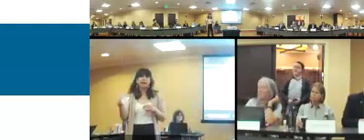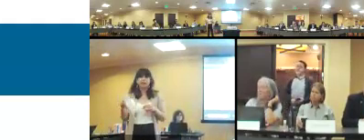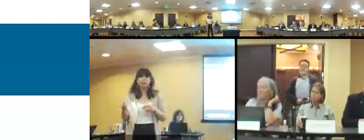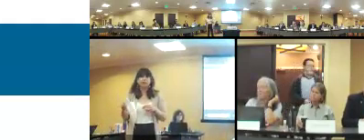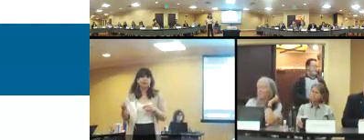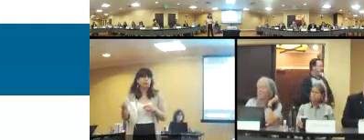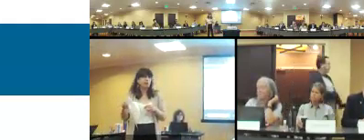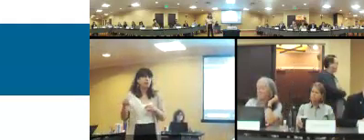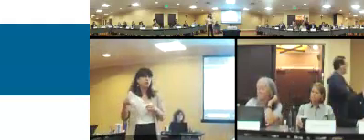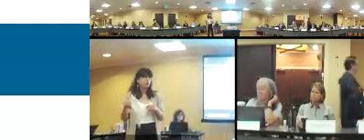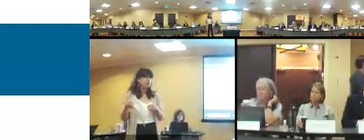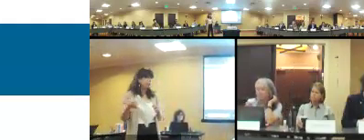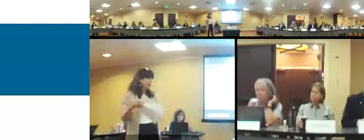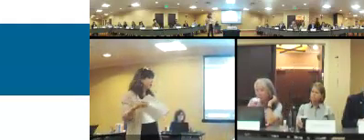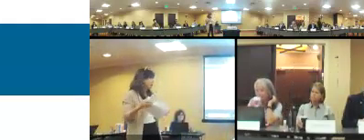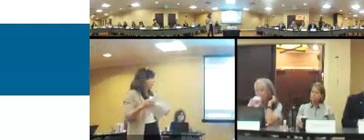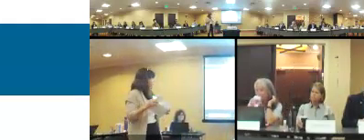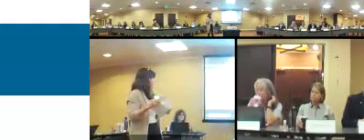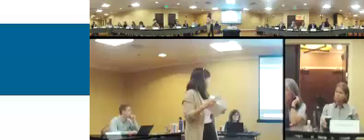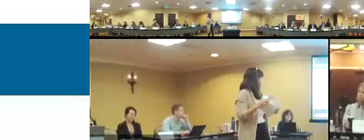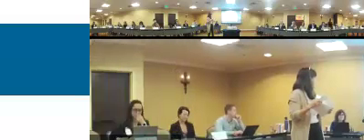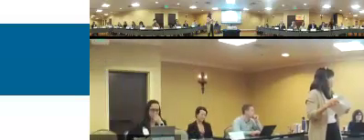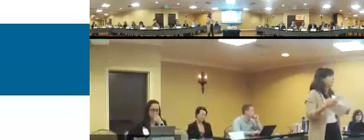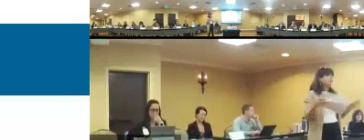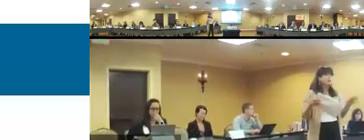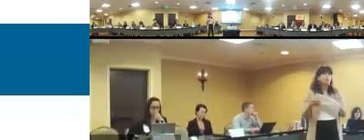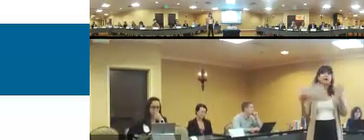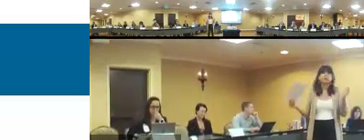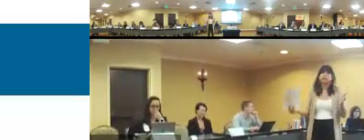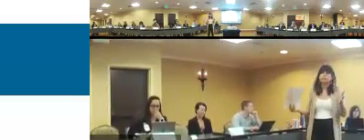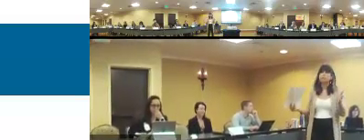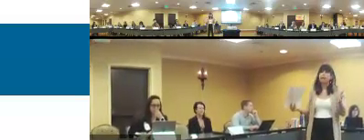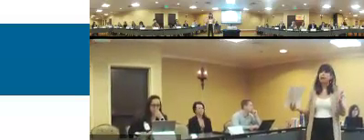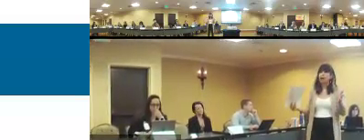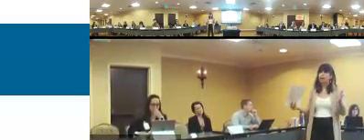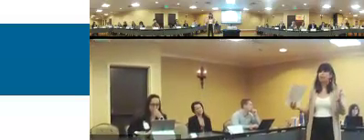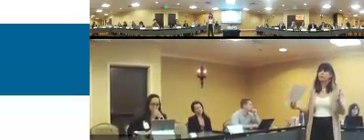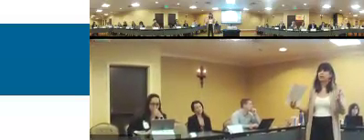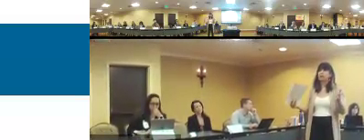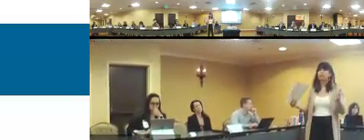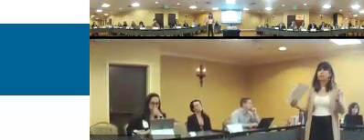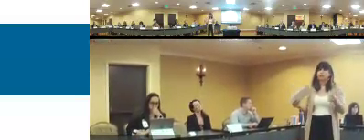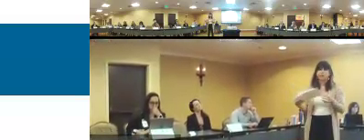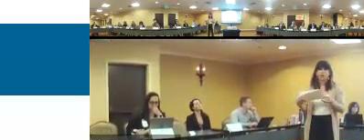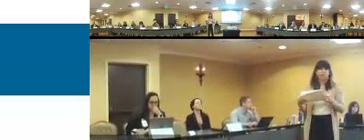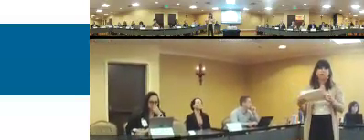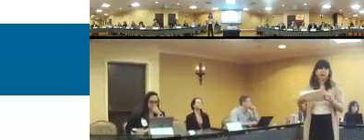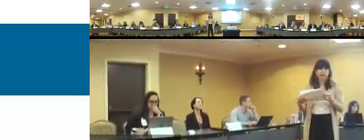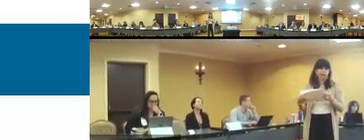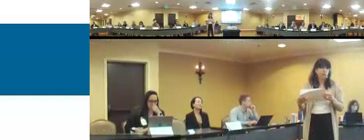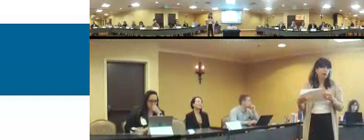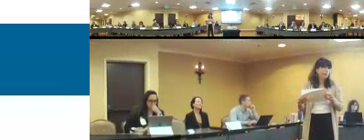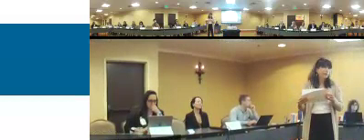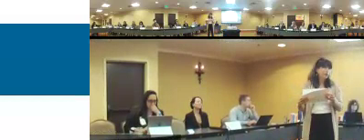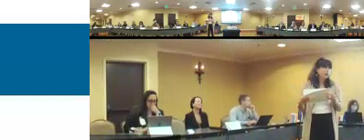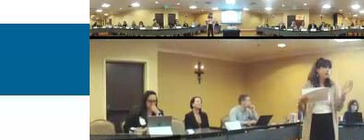key insights from the Lived Experience Stories Project. And then we're going to spend the latter half of the meeting focusing on